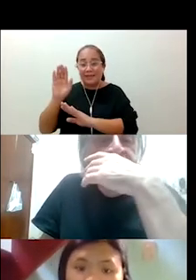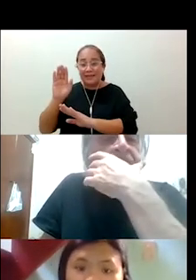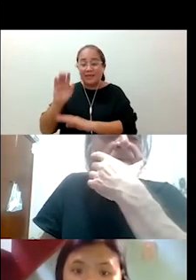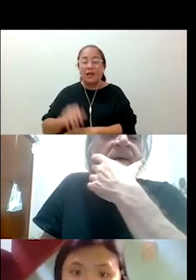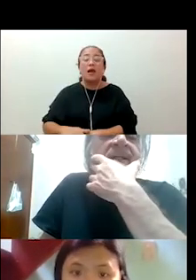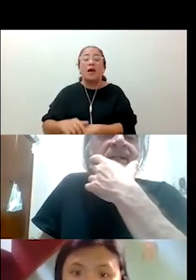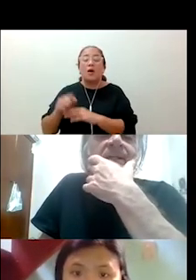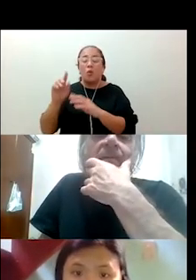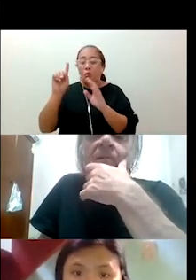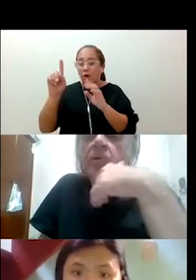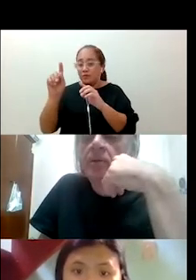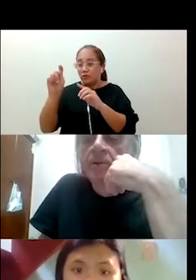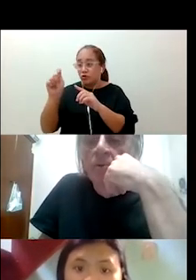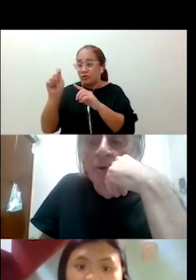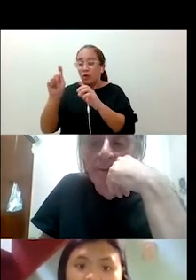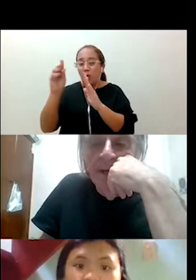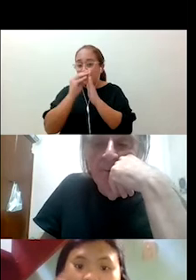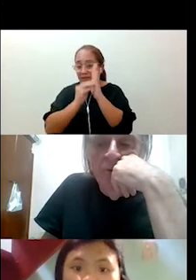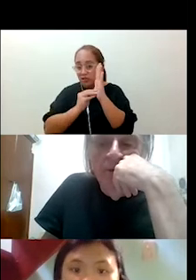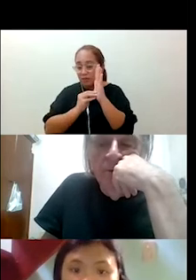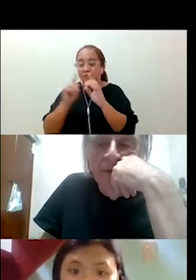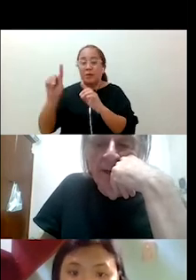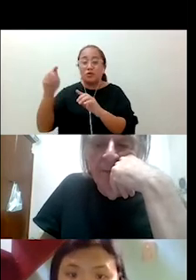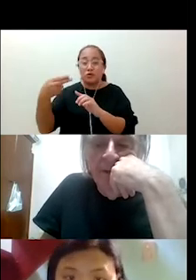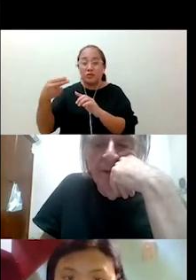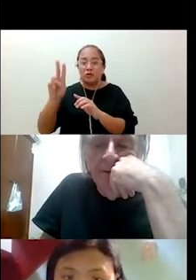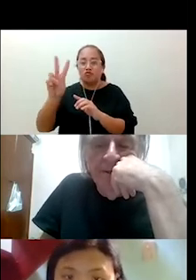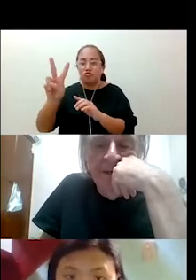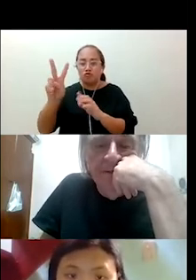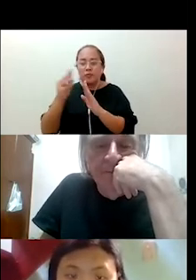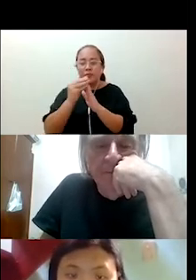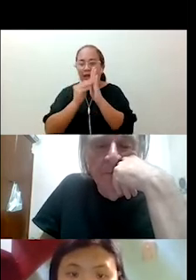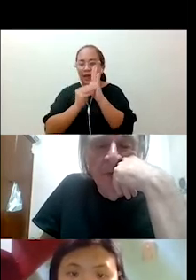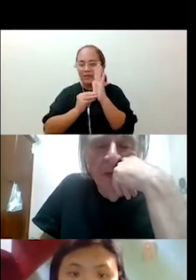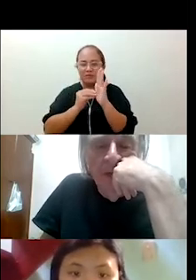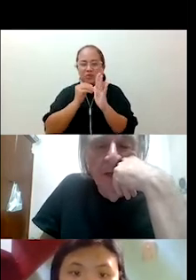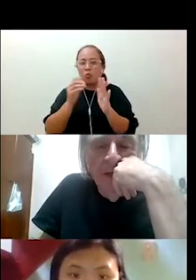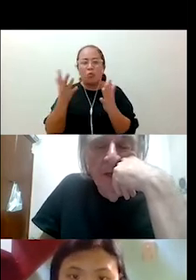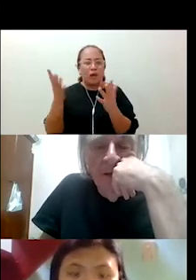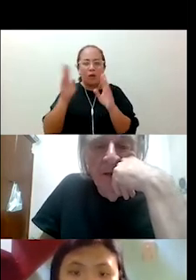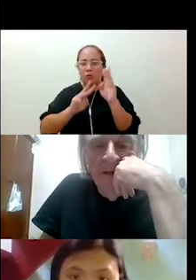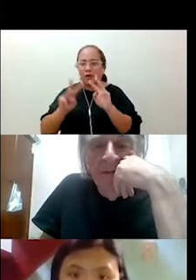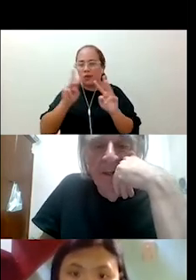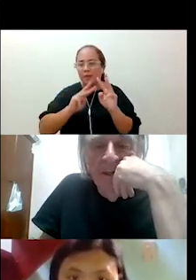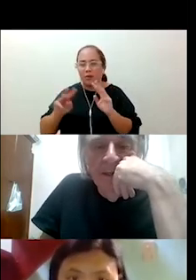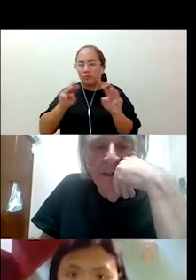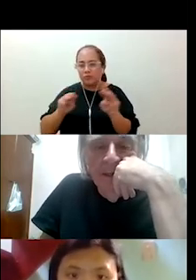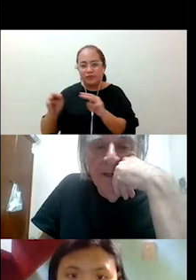shapes. So you don't need to worry about movement with that particular sign.